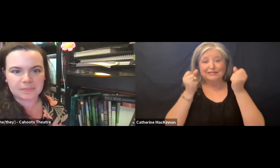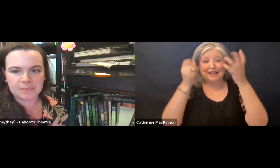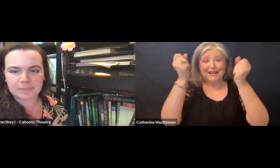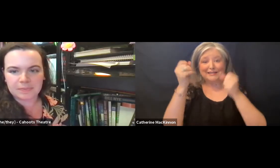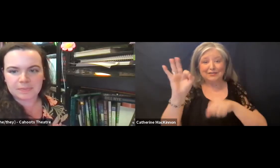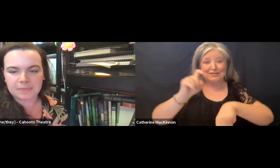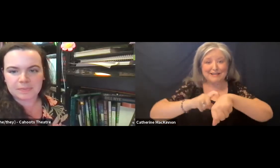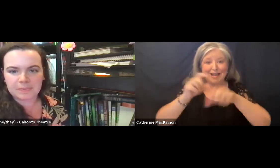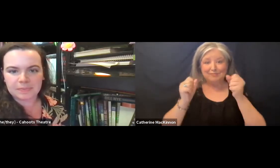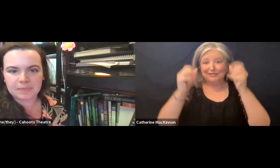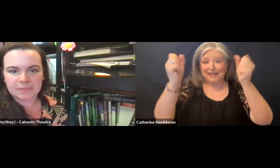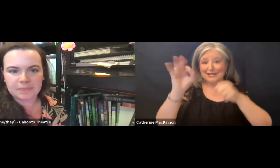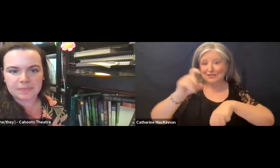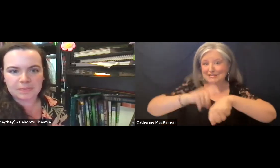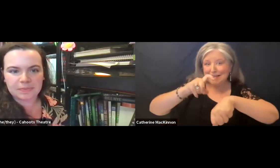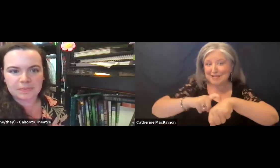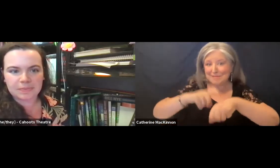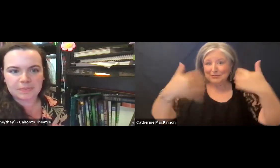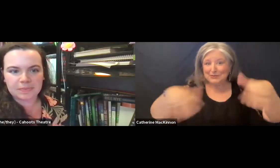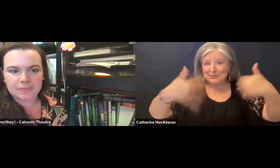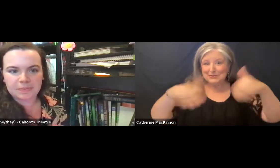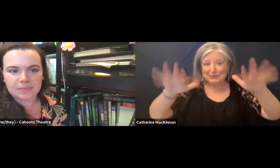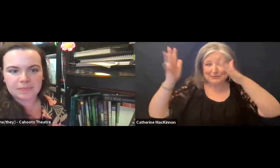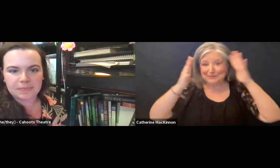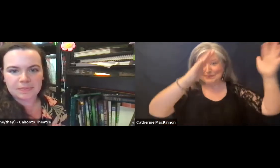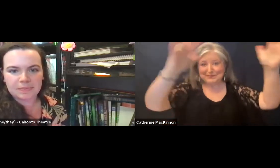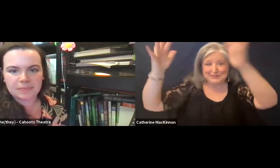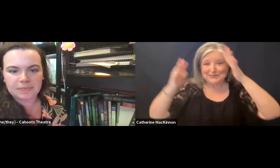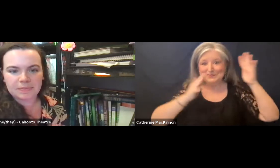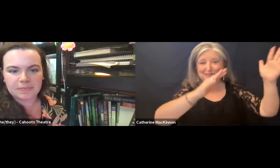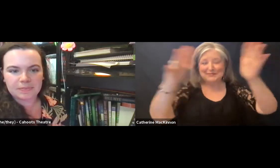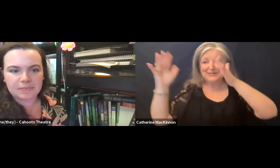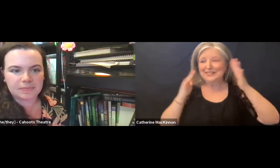Welcome to Cahoots Theatre's dynamic performance showcase called Sign of the Times.